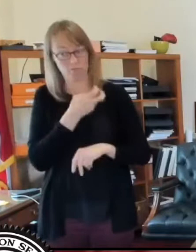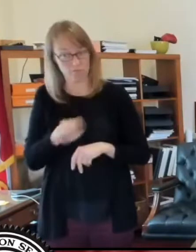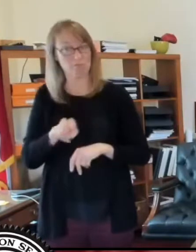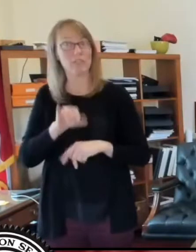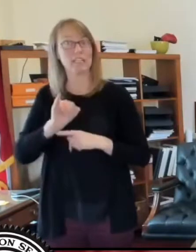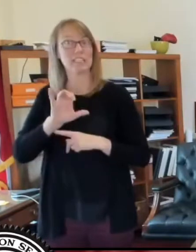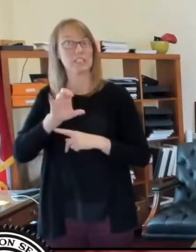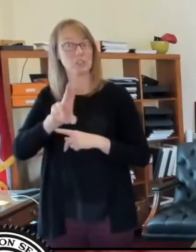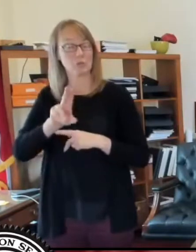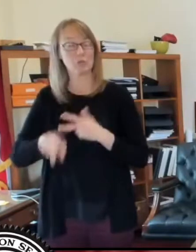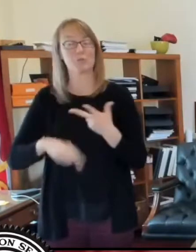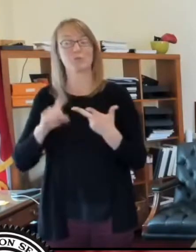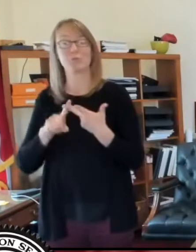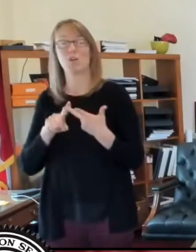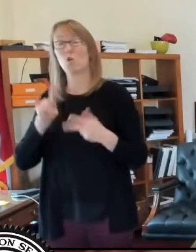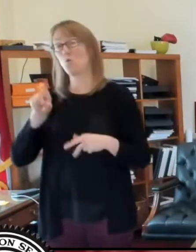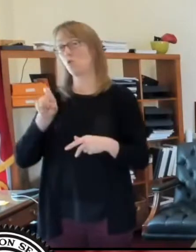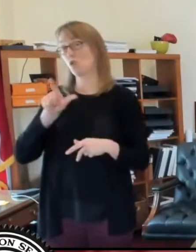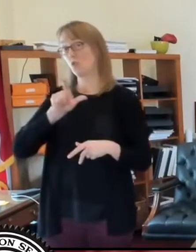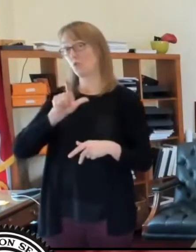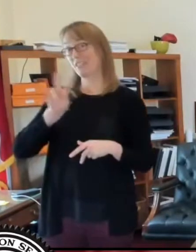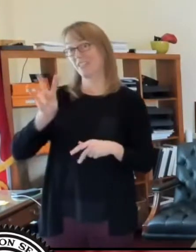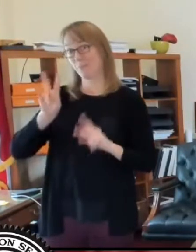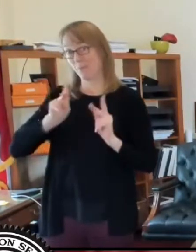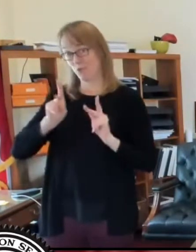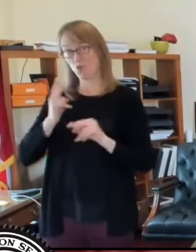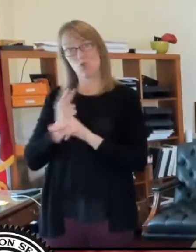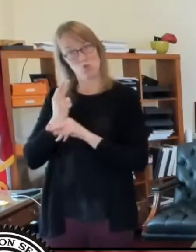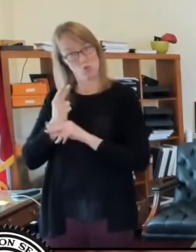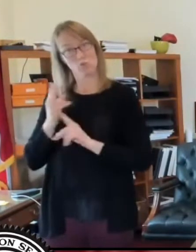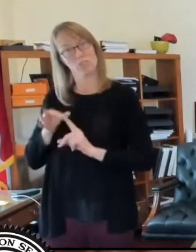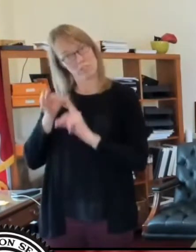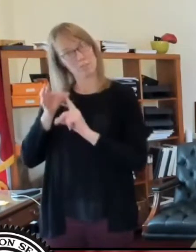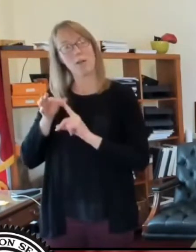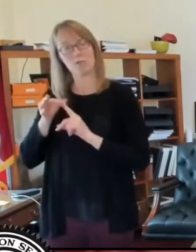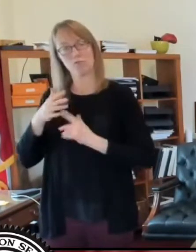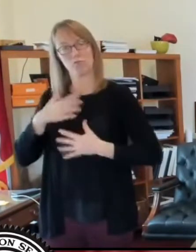and 127 people on ventilators.